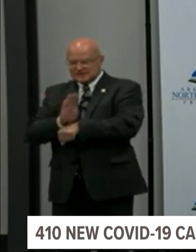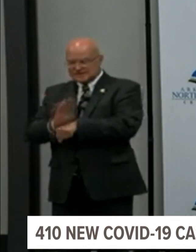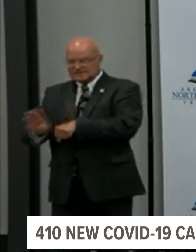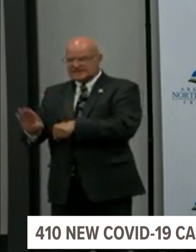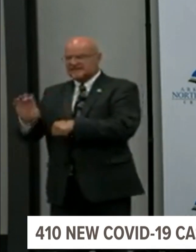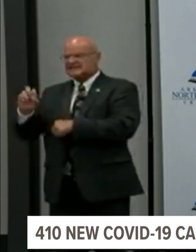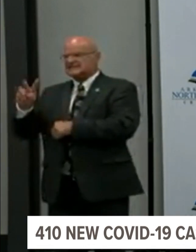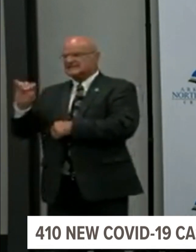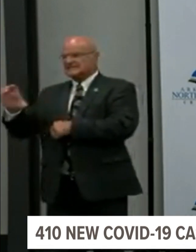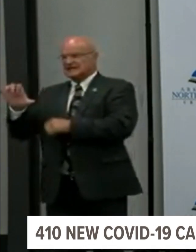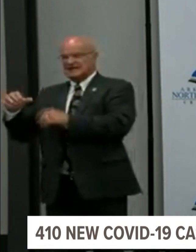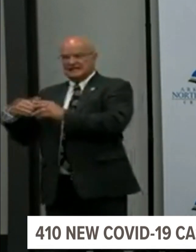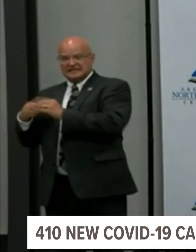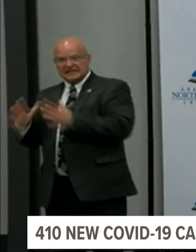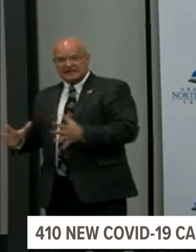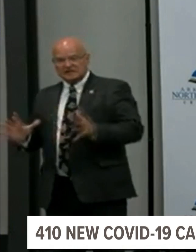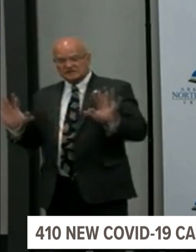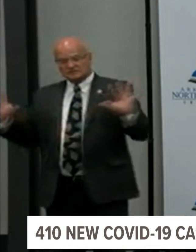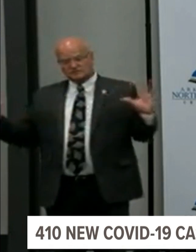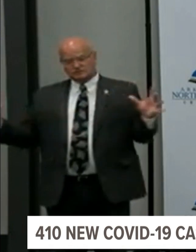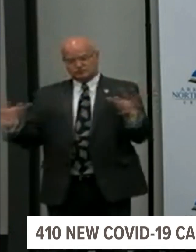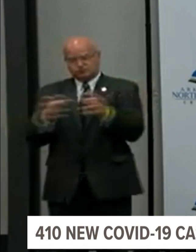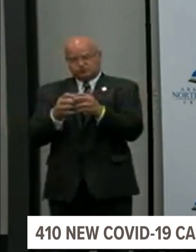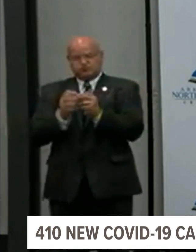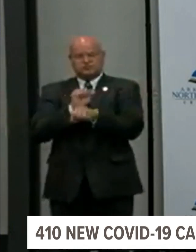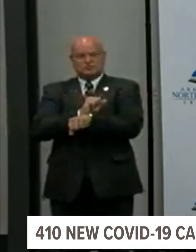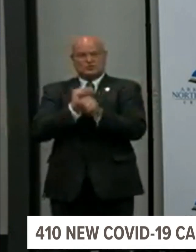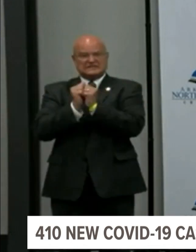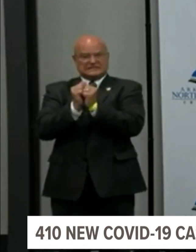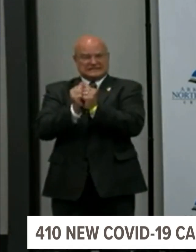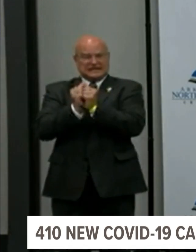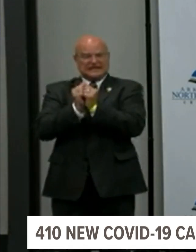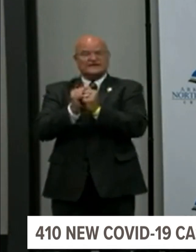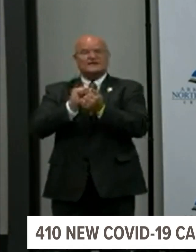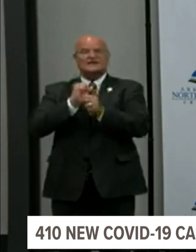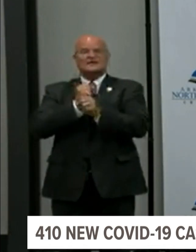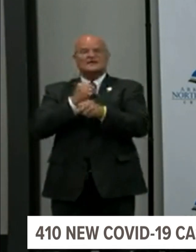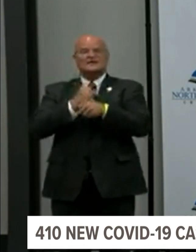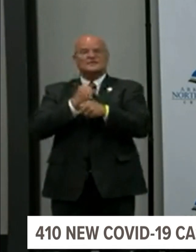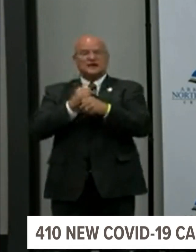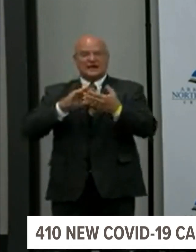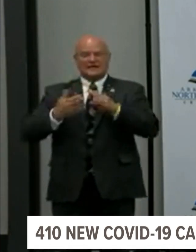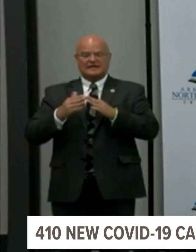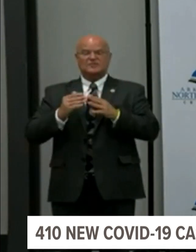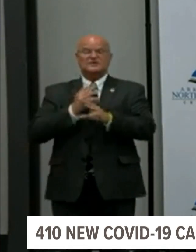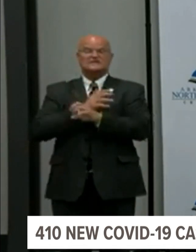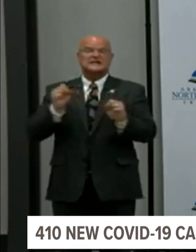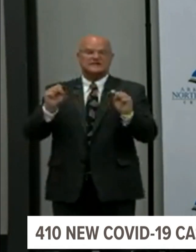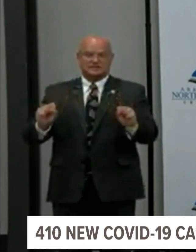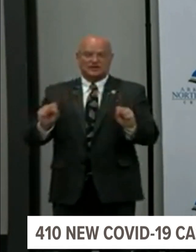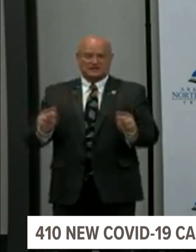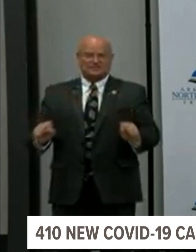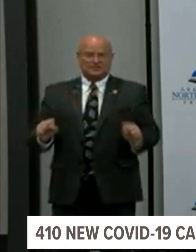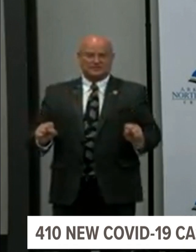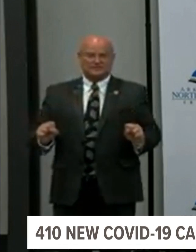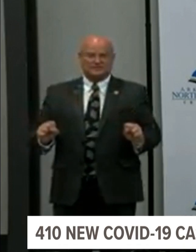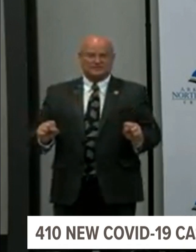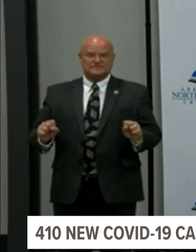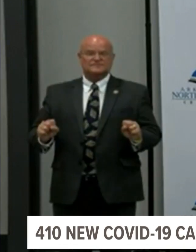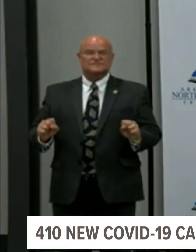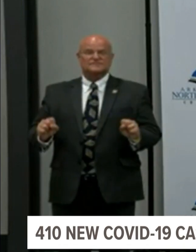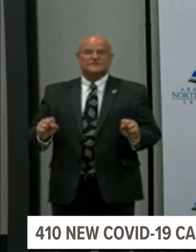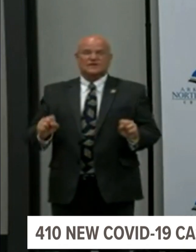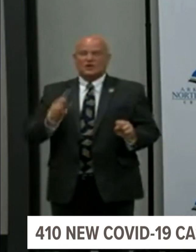and civic leaders working together to make the community as safe as possible. It was